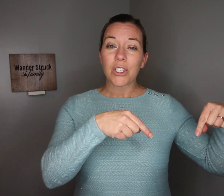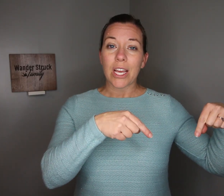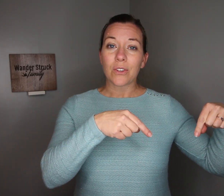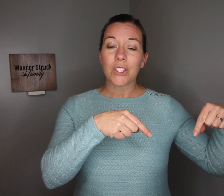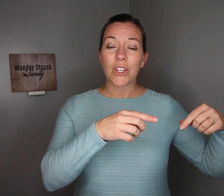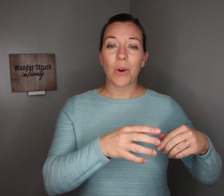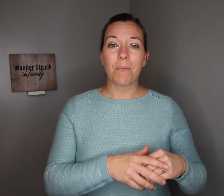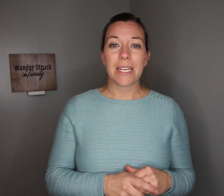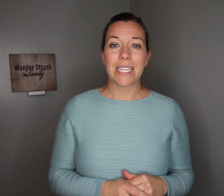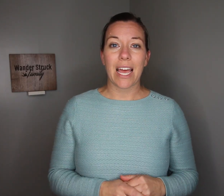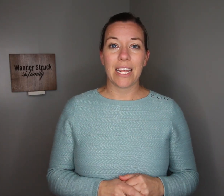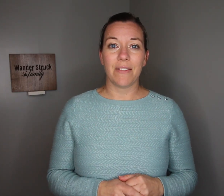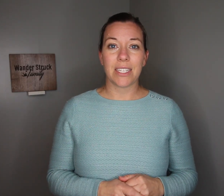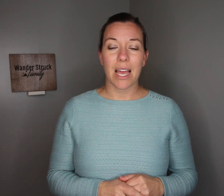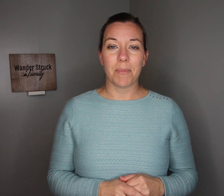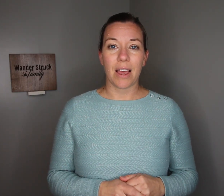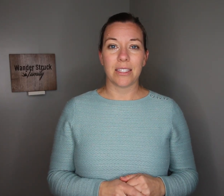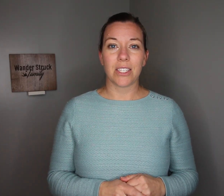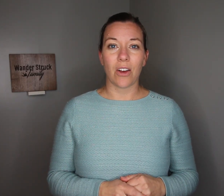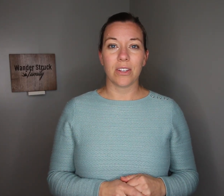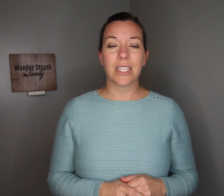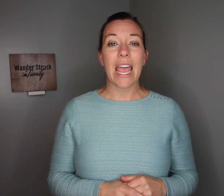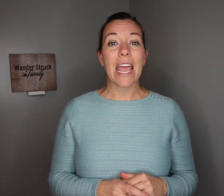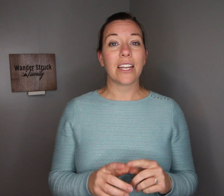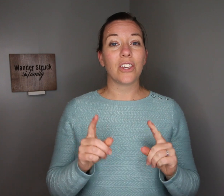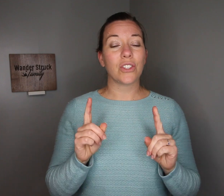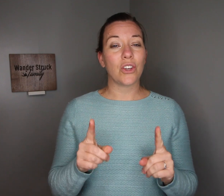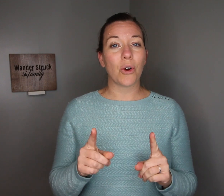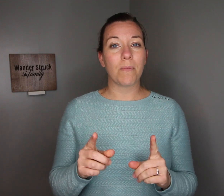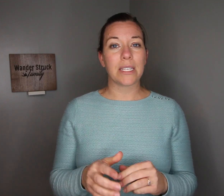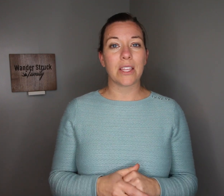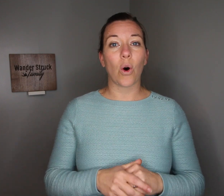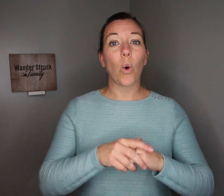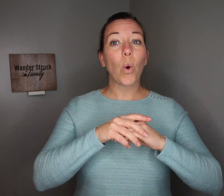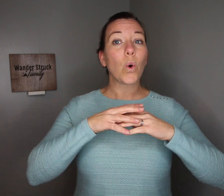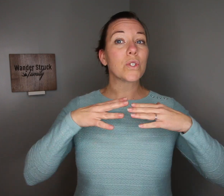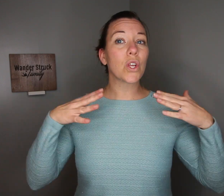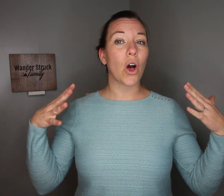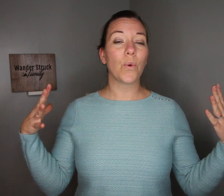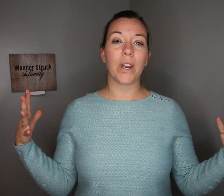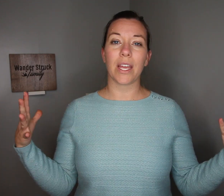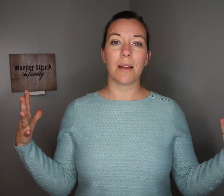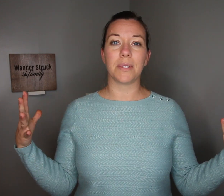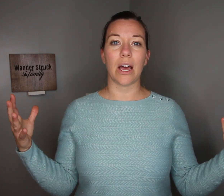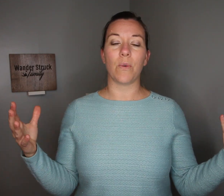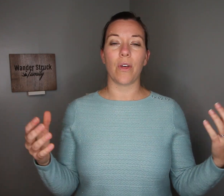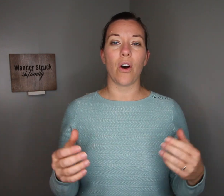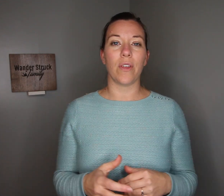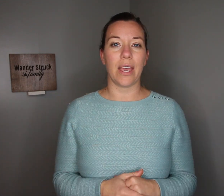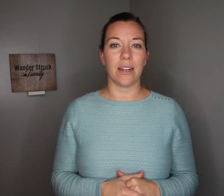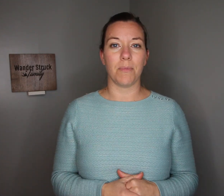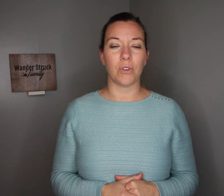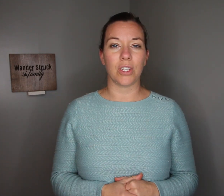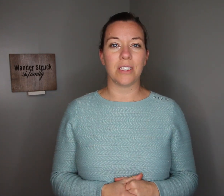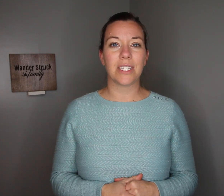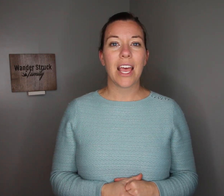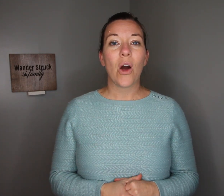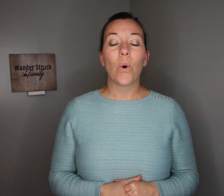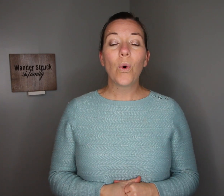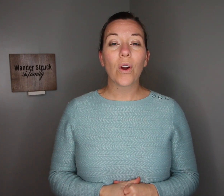channel so you don't miss any of the timeline songs and so you don't miss the whole song when it comes out with all the hand motions or